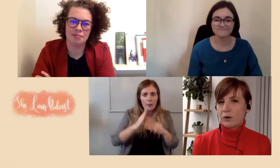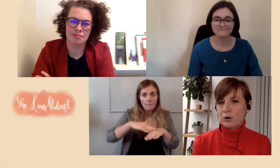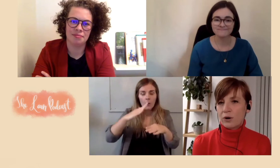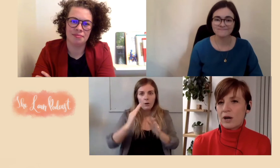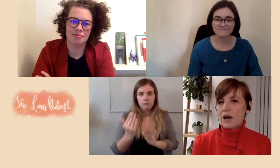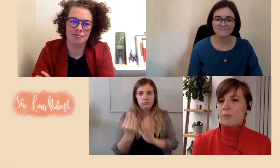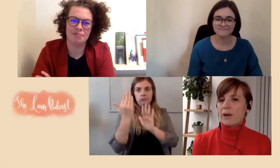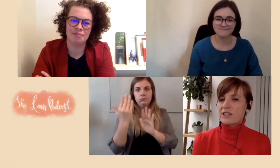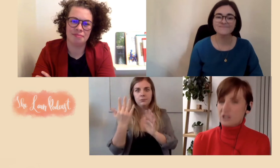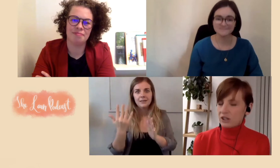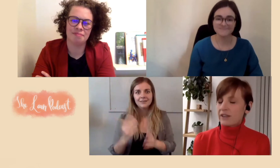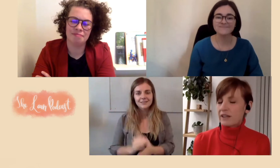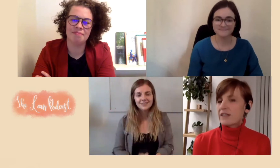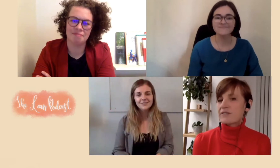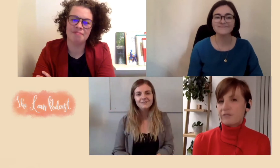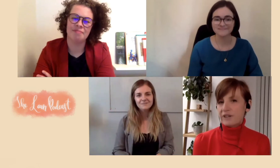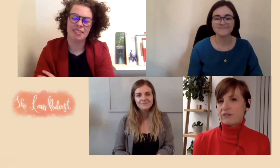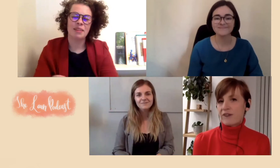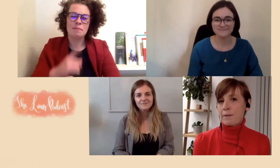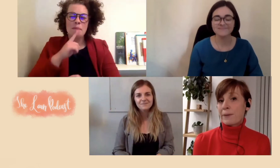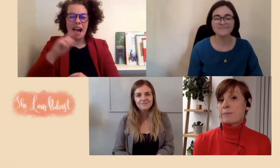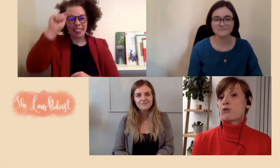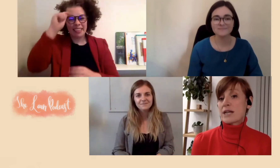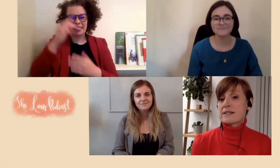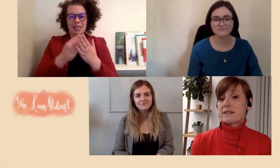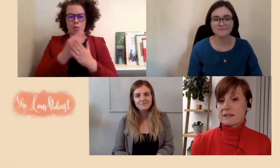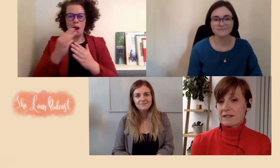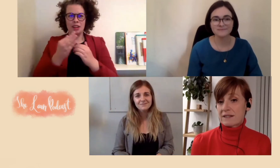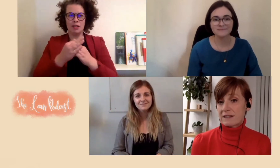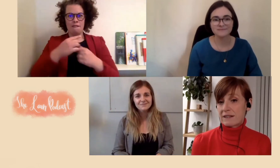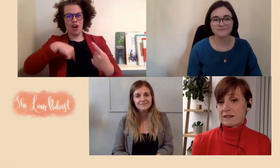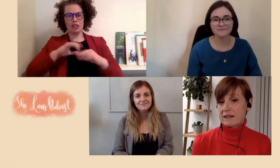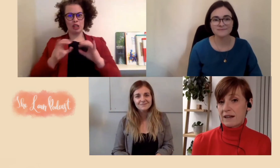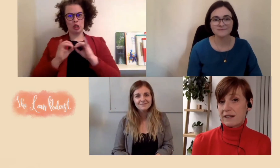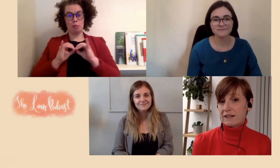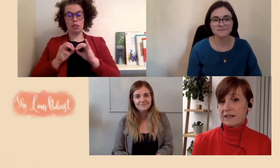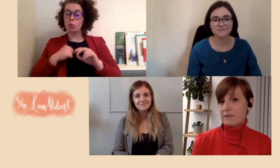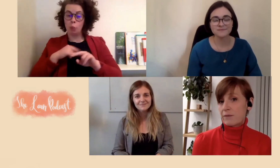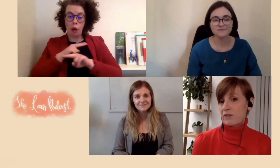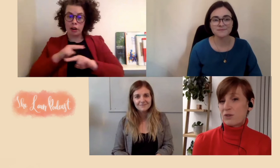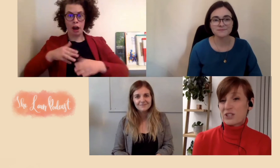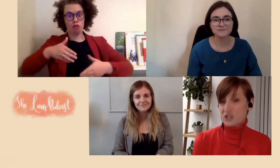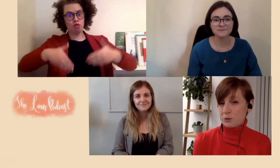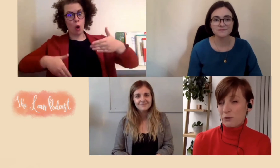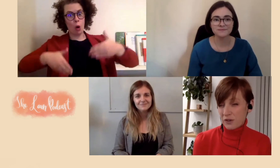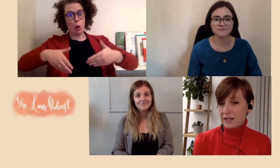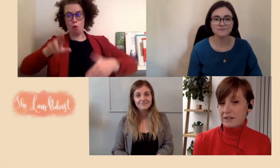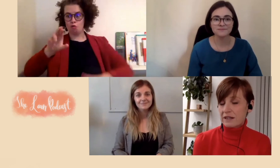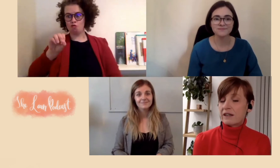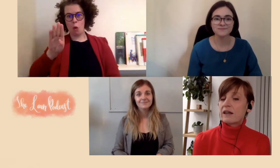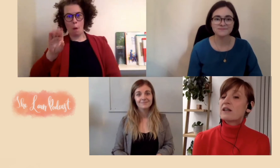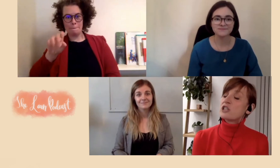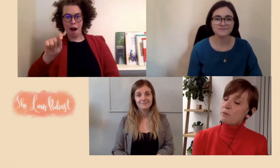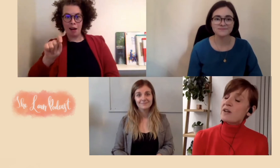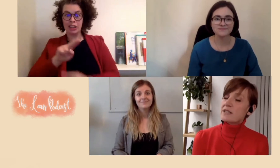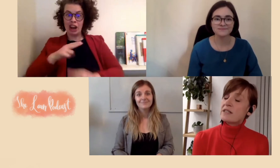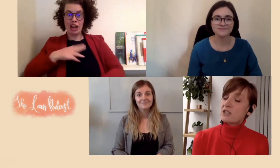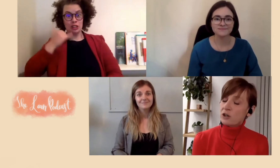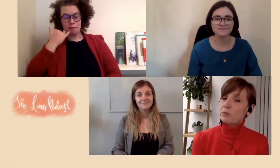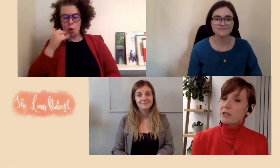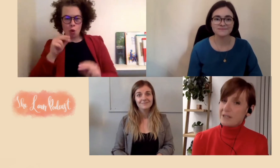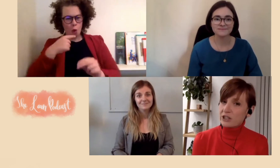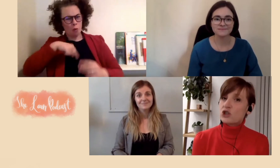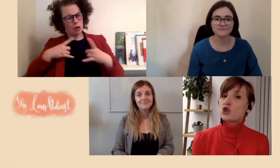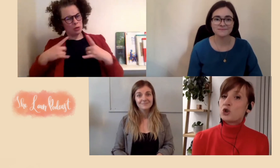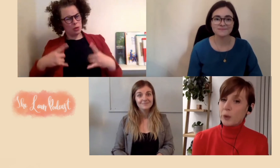yeah. Well, it's the human aspect of being an interpreter that's constantly being spoken about. Like, we're not the robot that we were thought to be. We're not just the